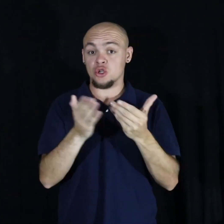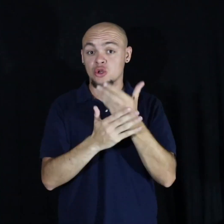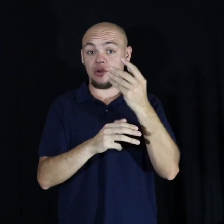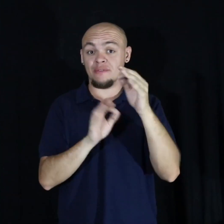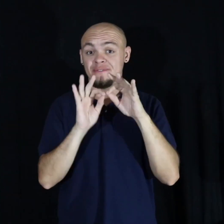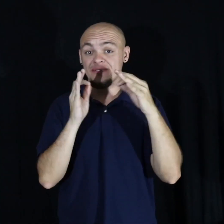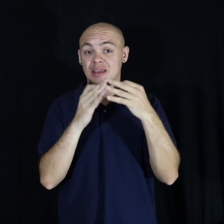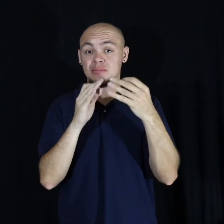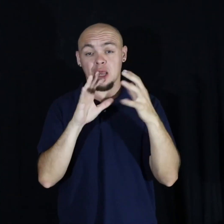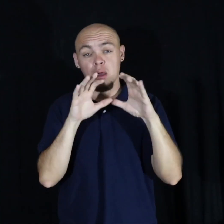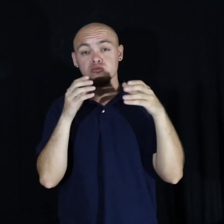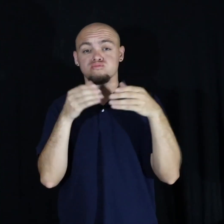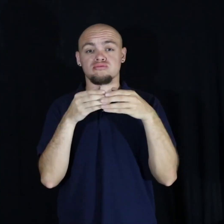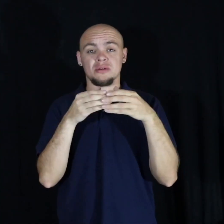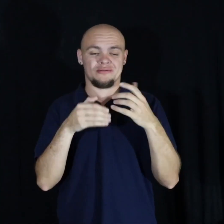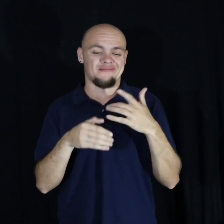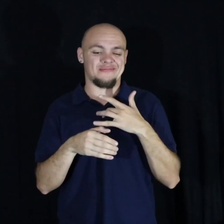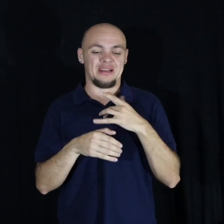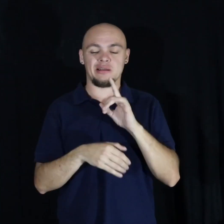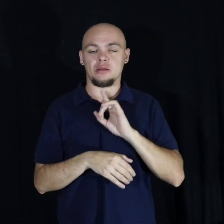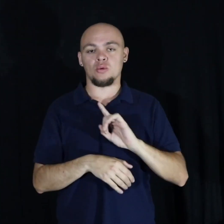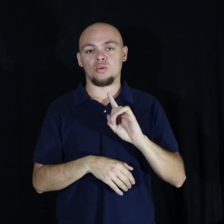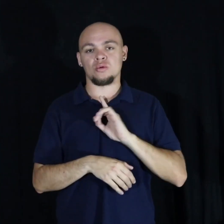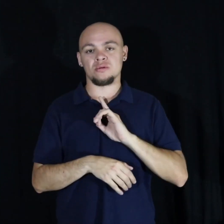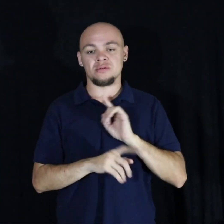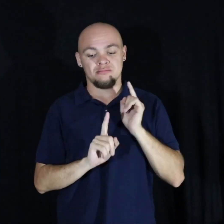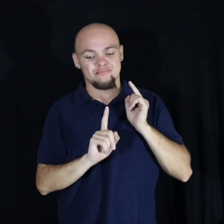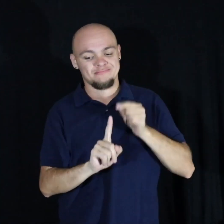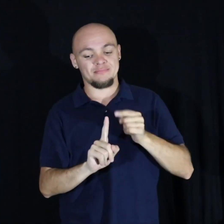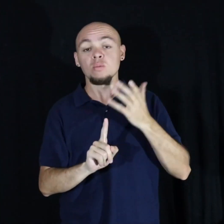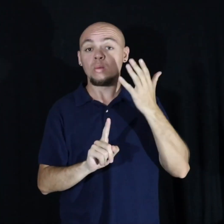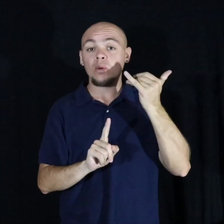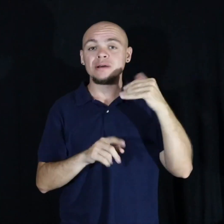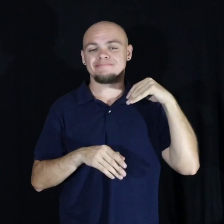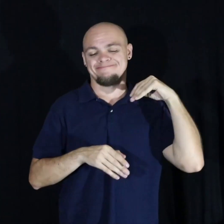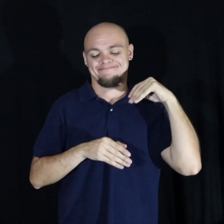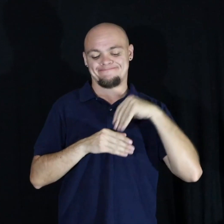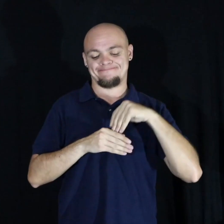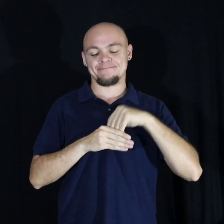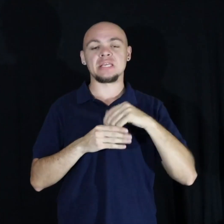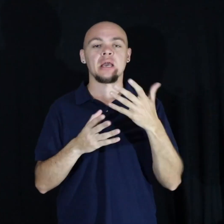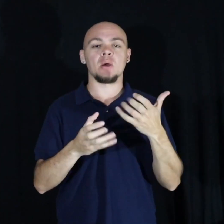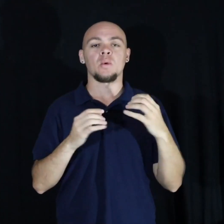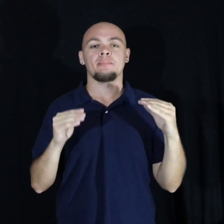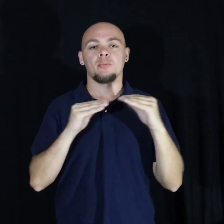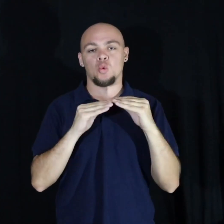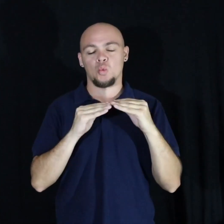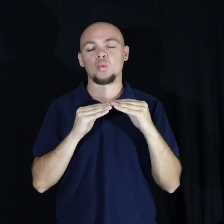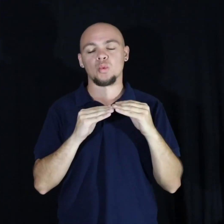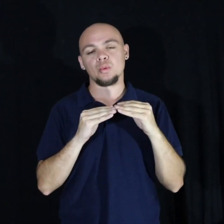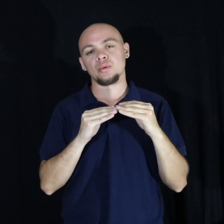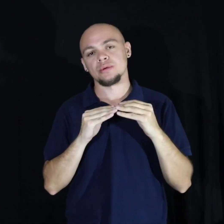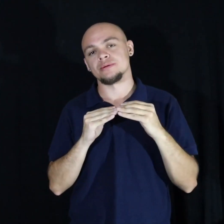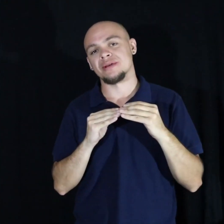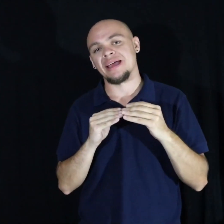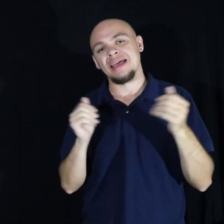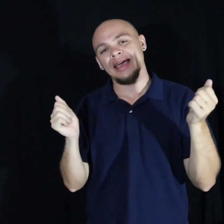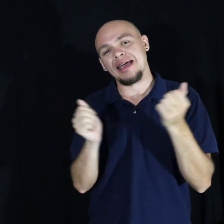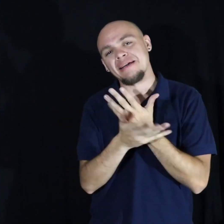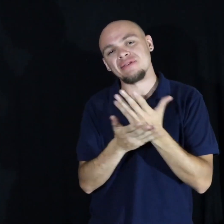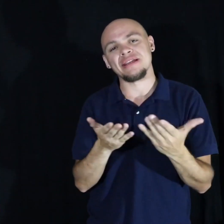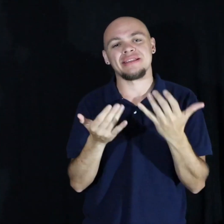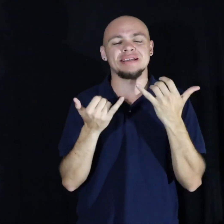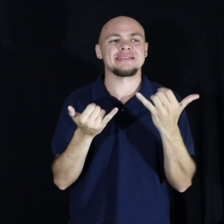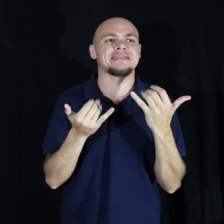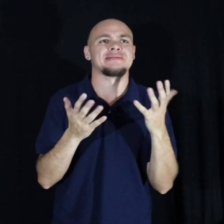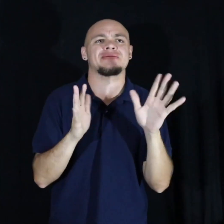all alone and at a meaningless point. Because deep down inside, I wanted more. Everything seemed meaningless to